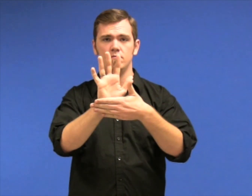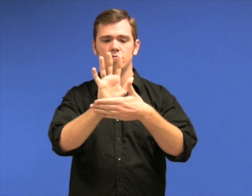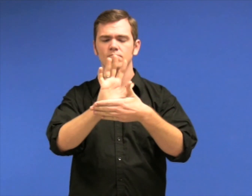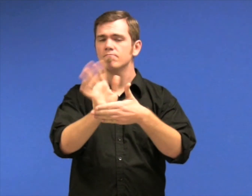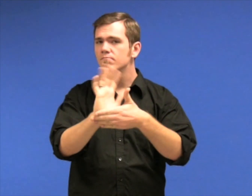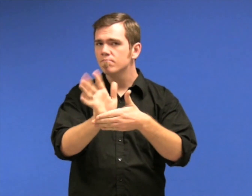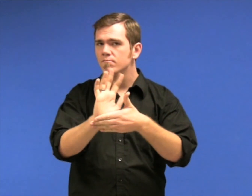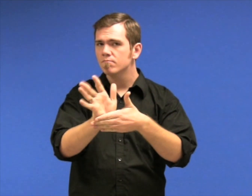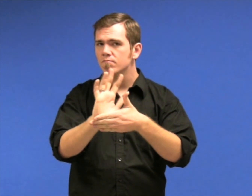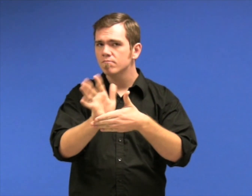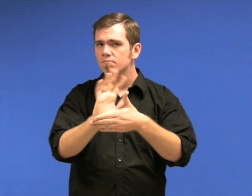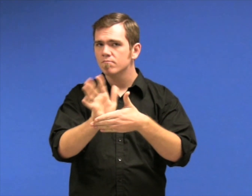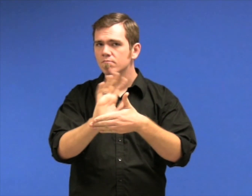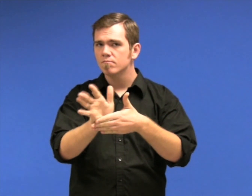is movie.